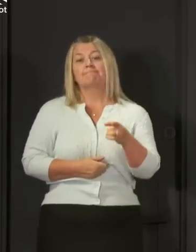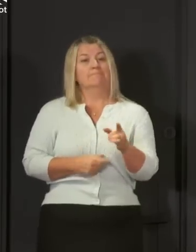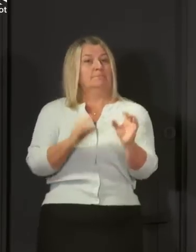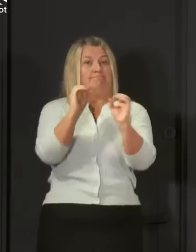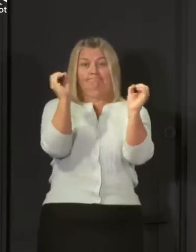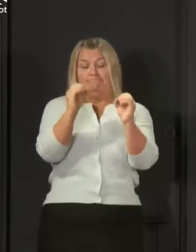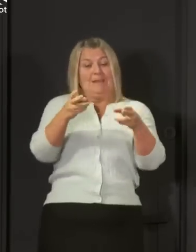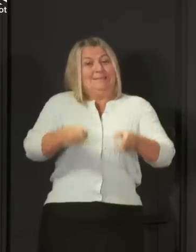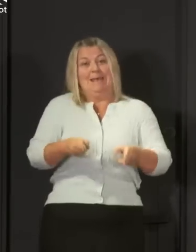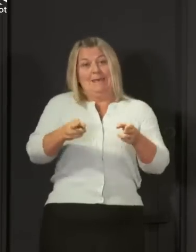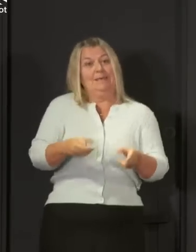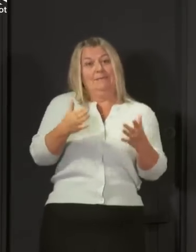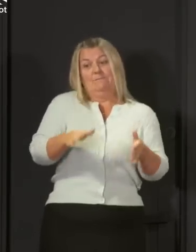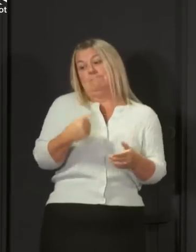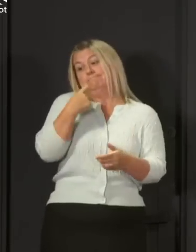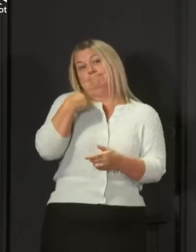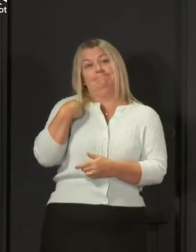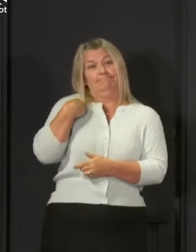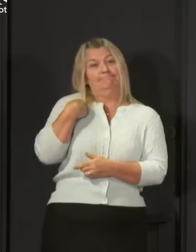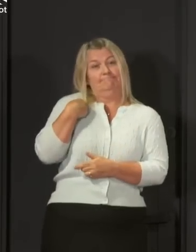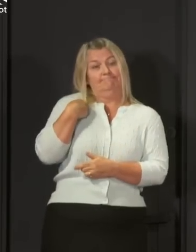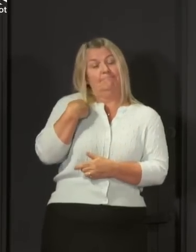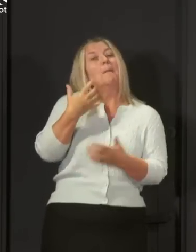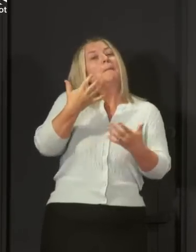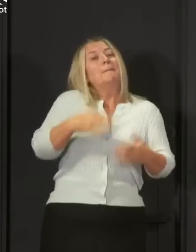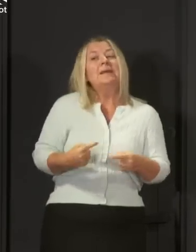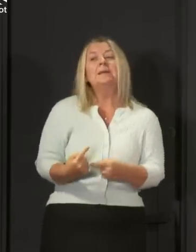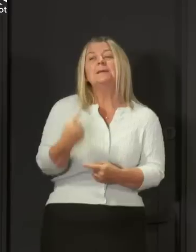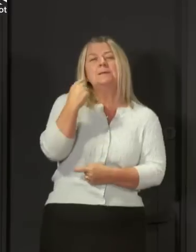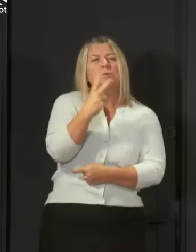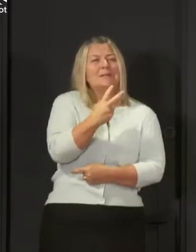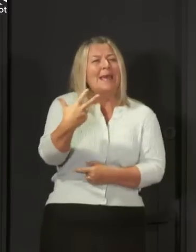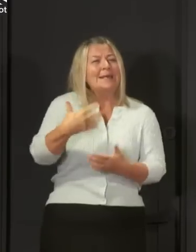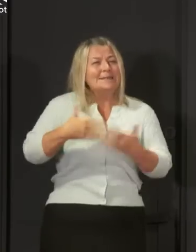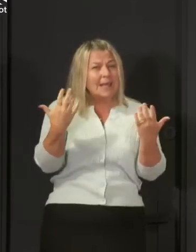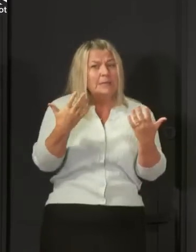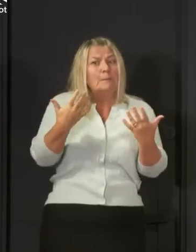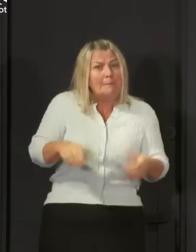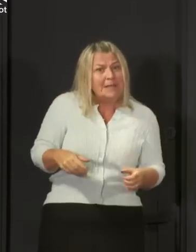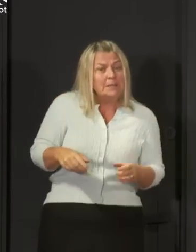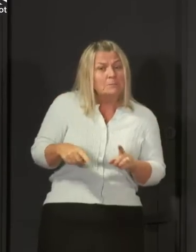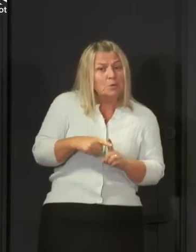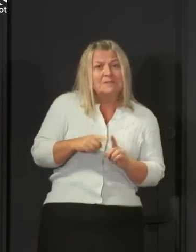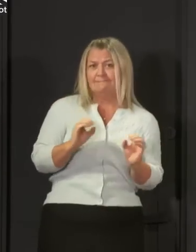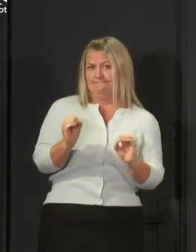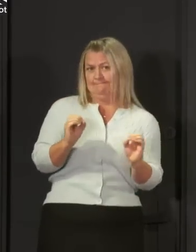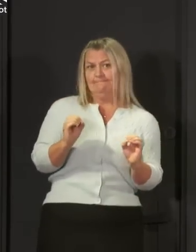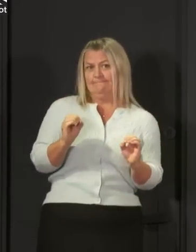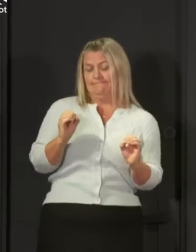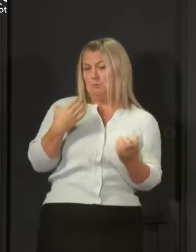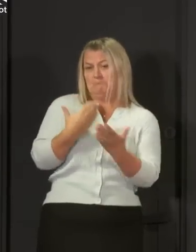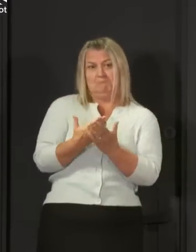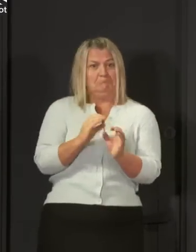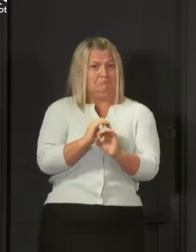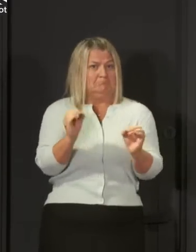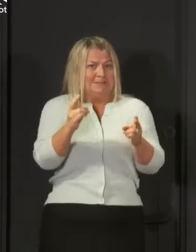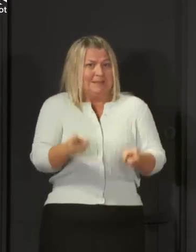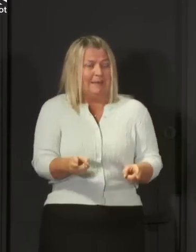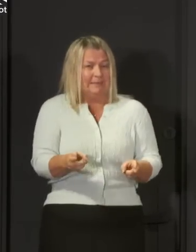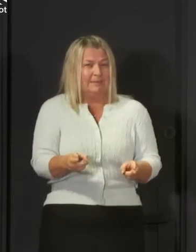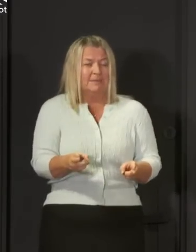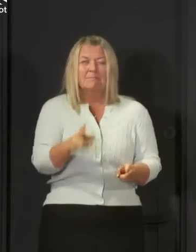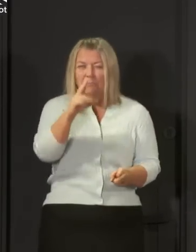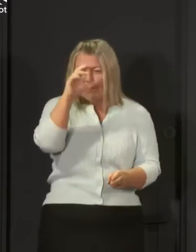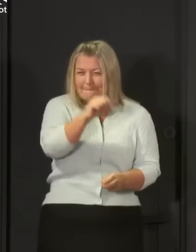deaths were registered of patients first testing positive within the previous 28 days. However, I would remind you again that